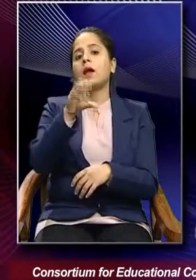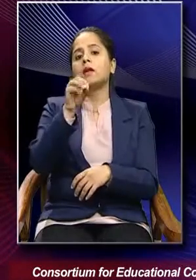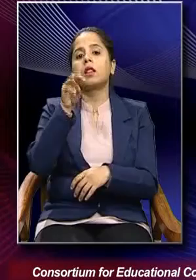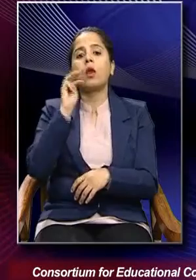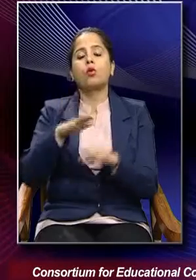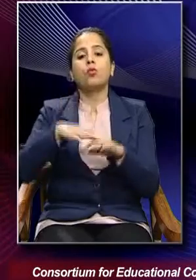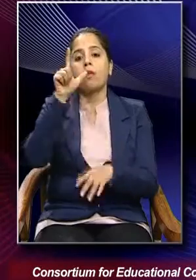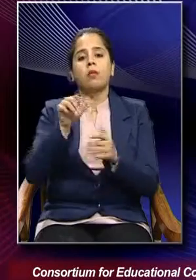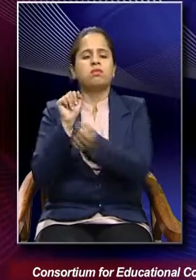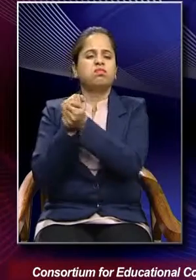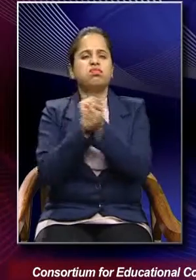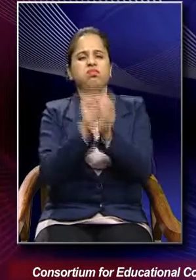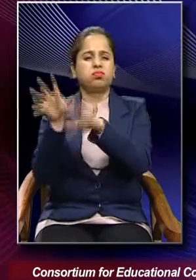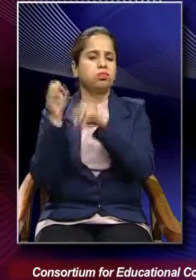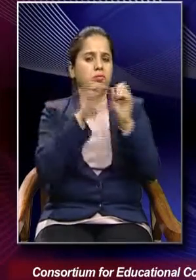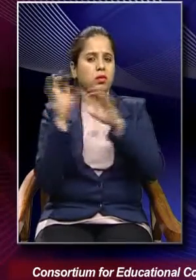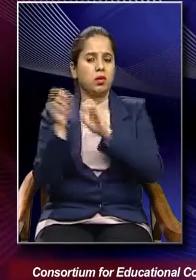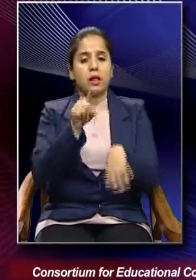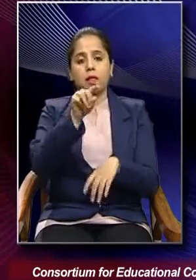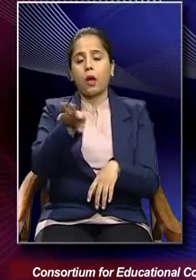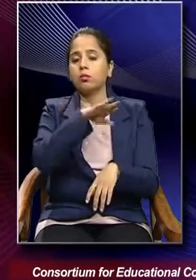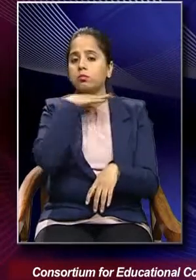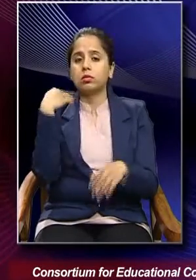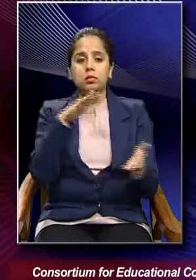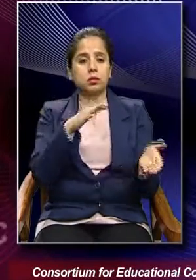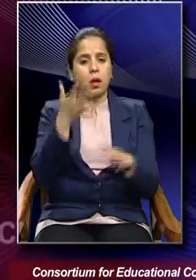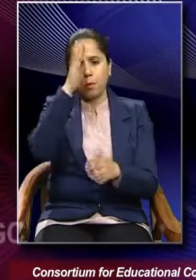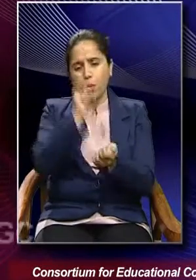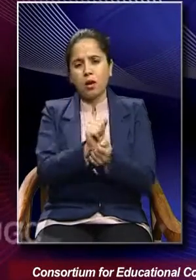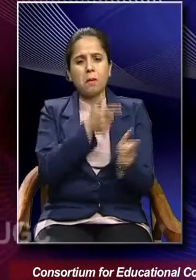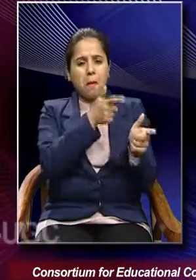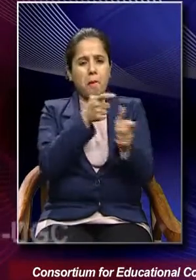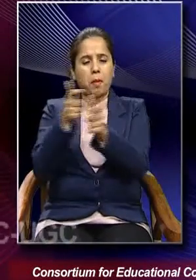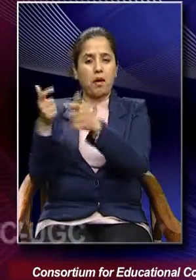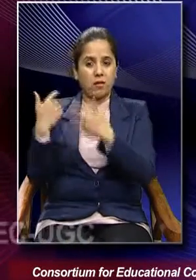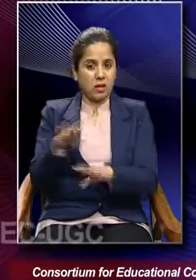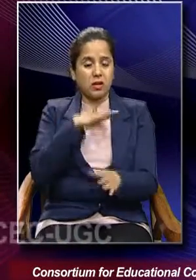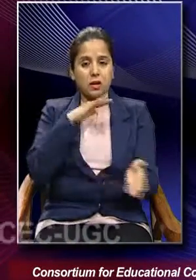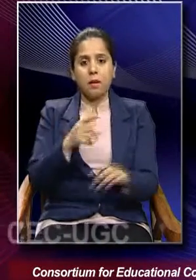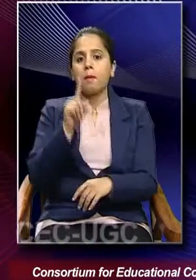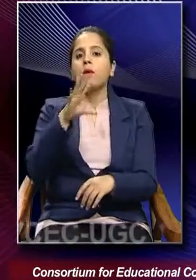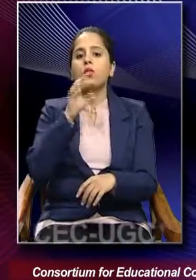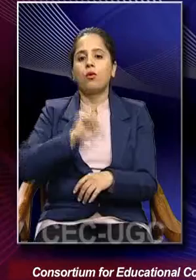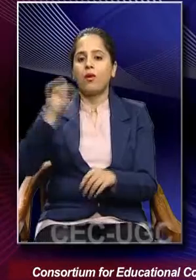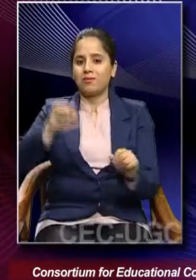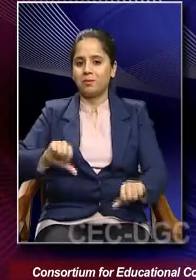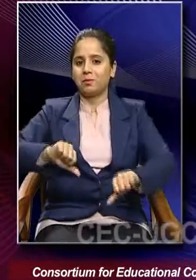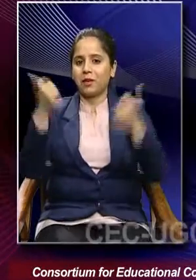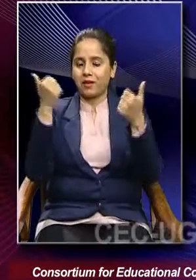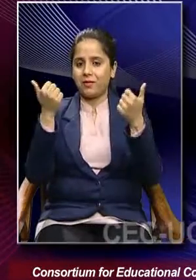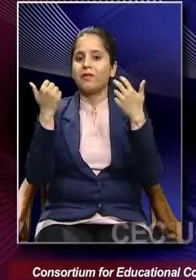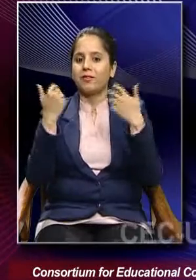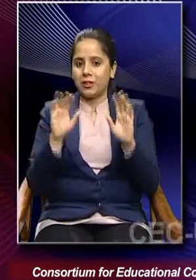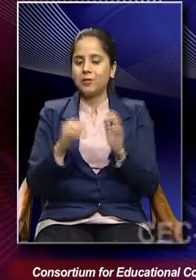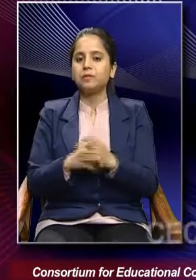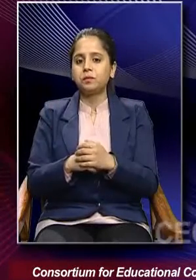been arrested, thousands were killed in police firing, but finally the movement succeeded.